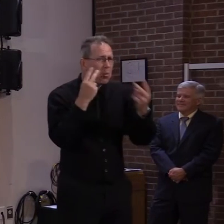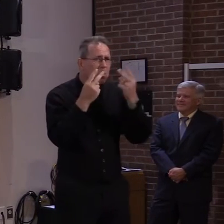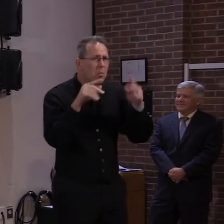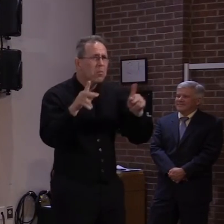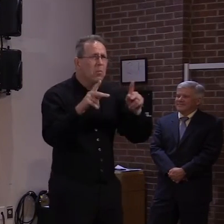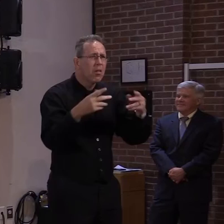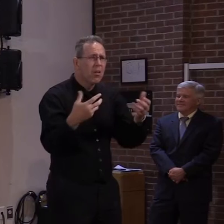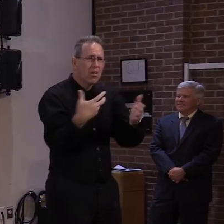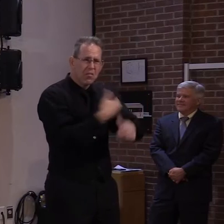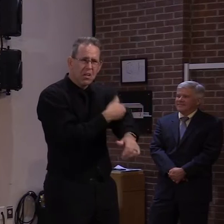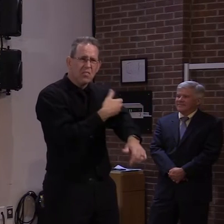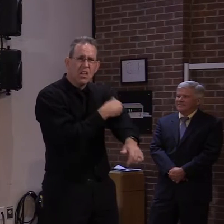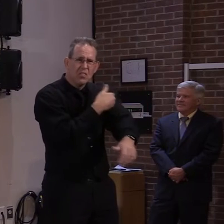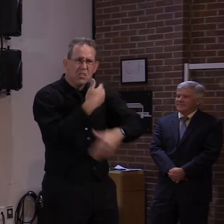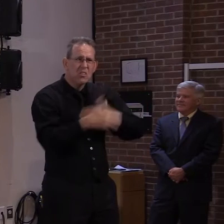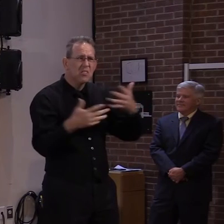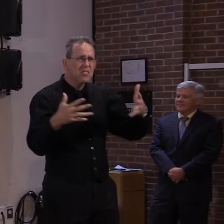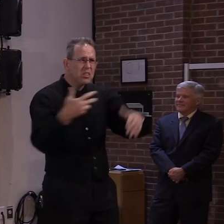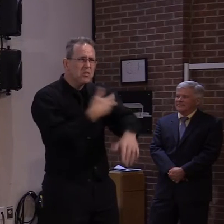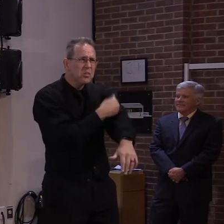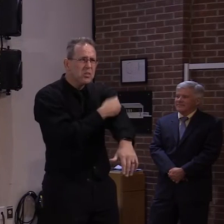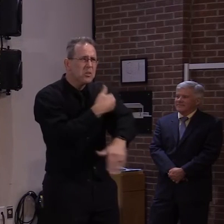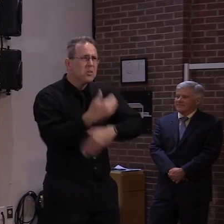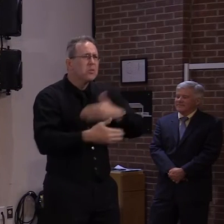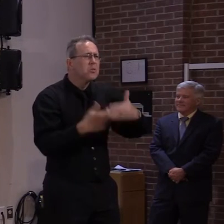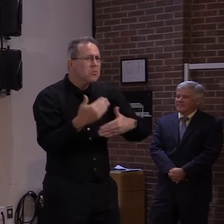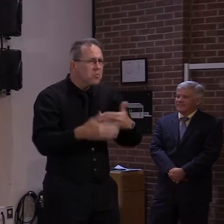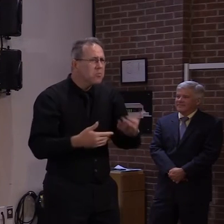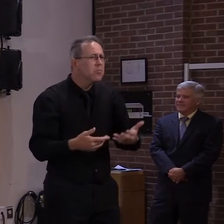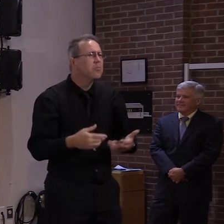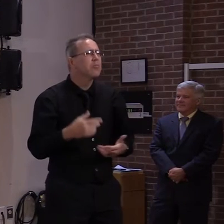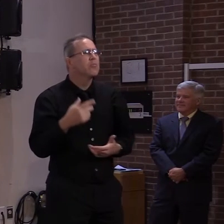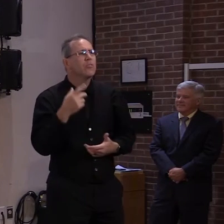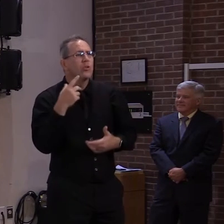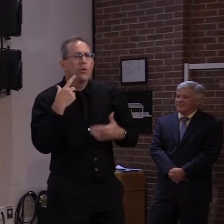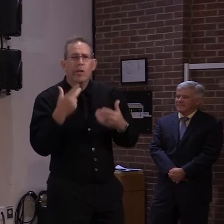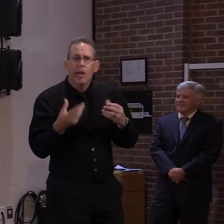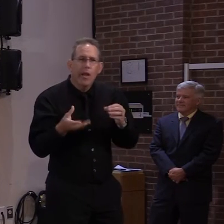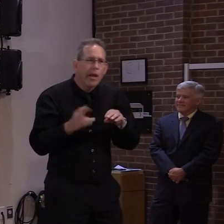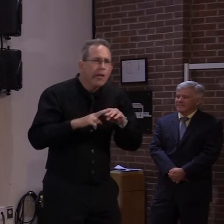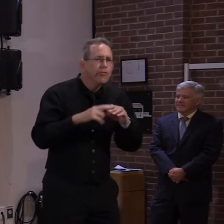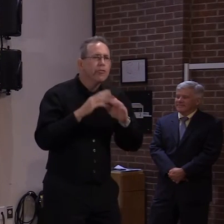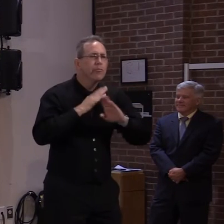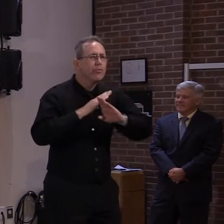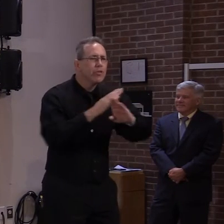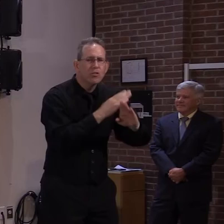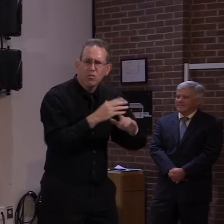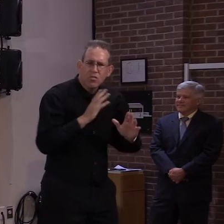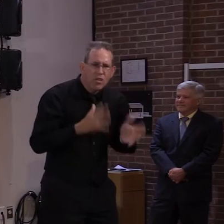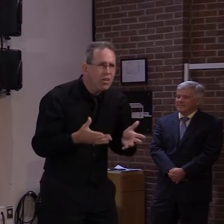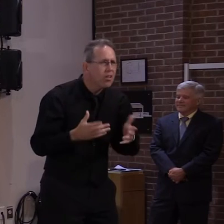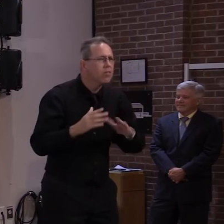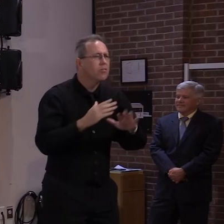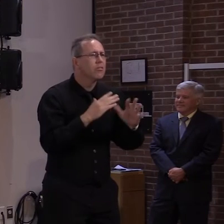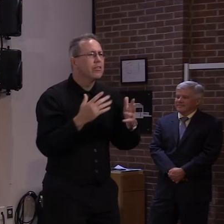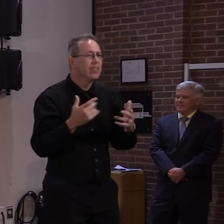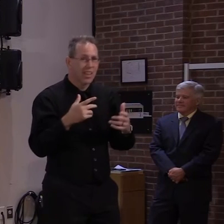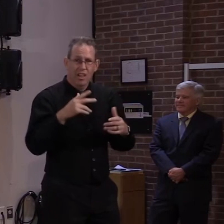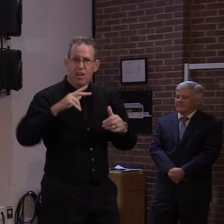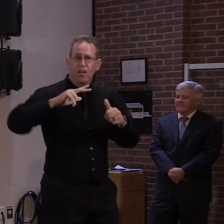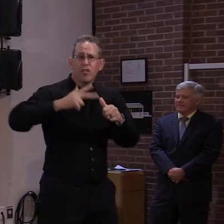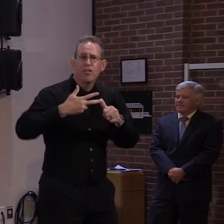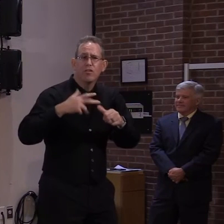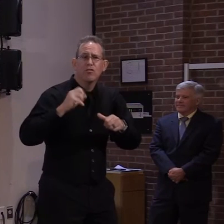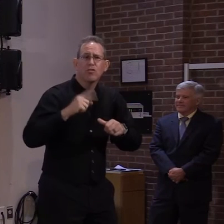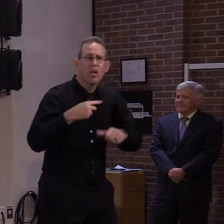been discussing extra protection in the form of continued masking, booster shots. Why not also